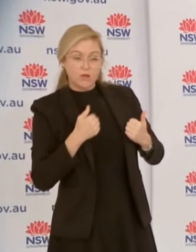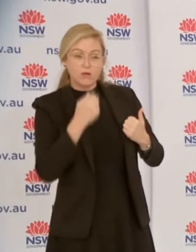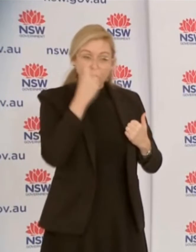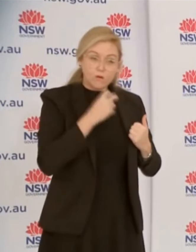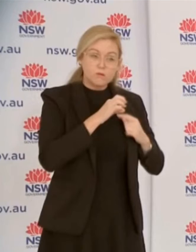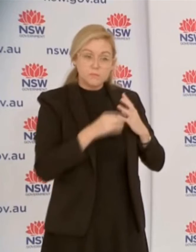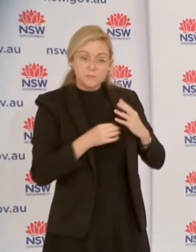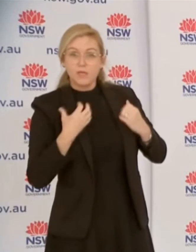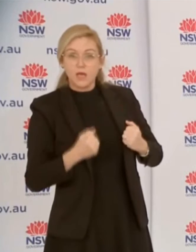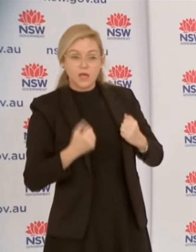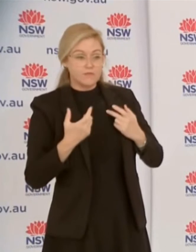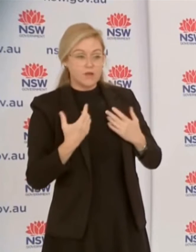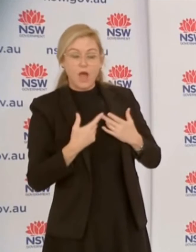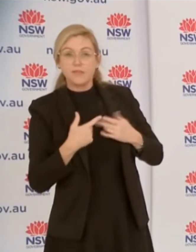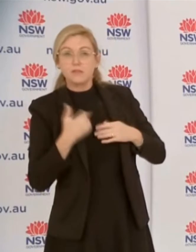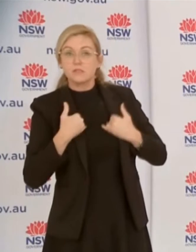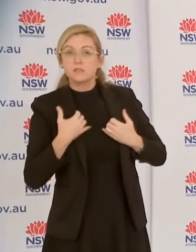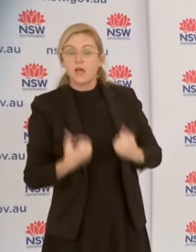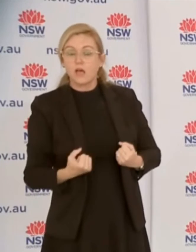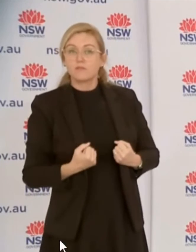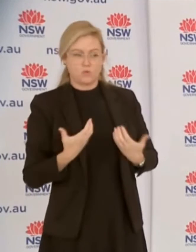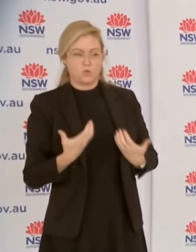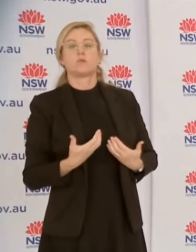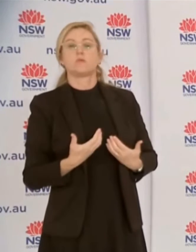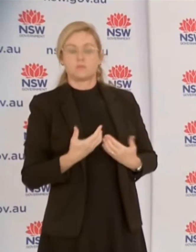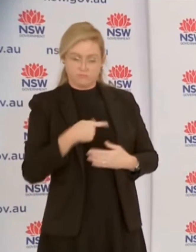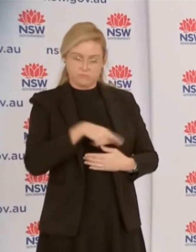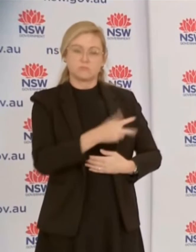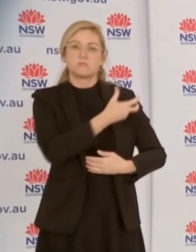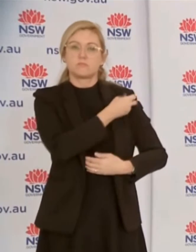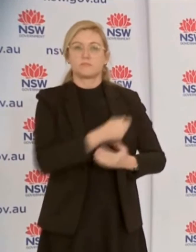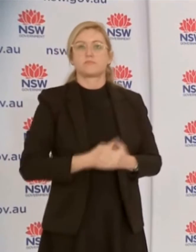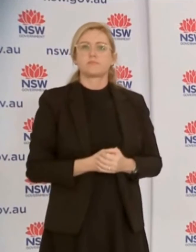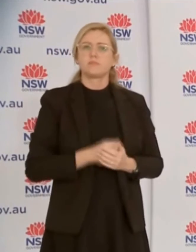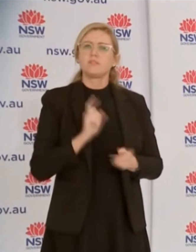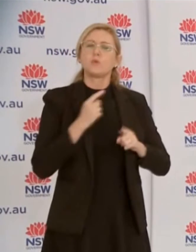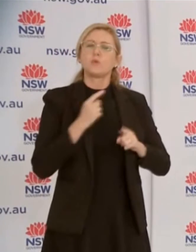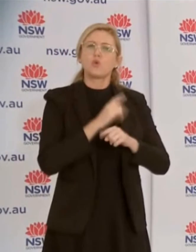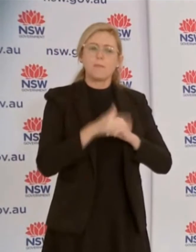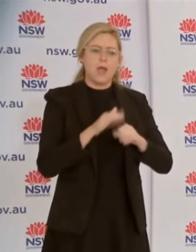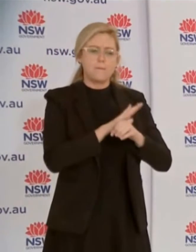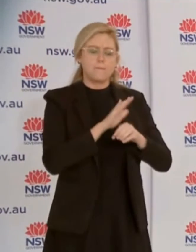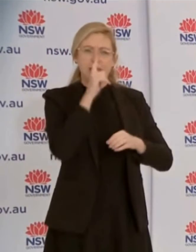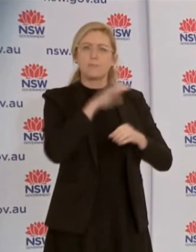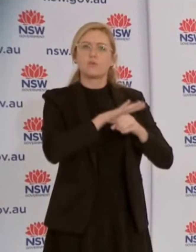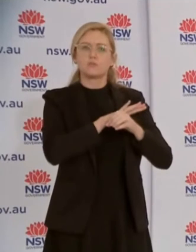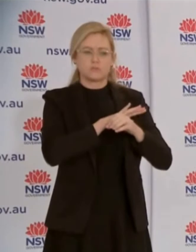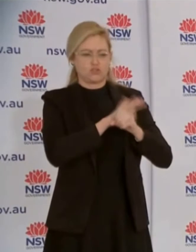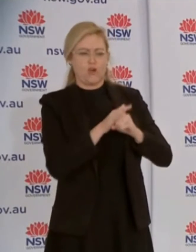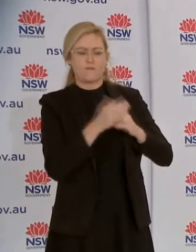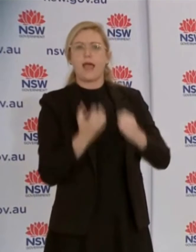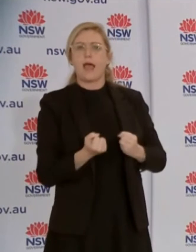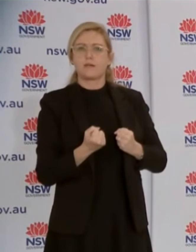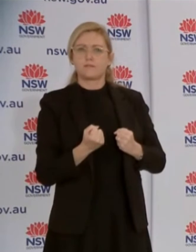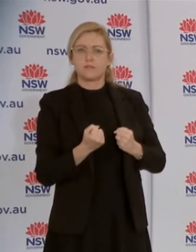the tragic deaths from COVID, we say someone who died with COVID, but sometimes people have underlying conditions or